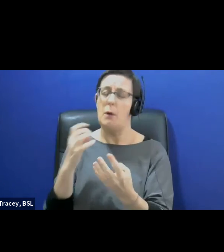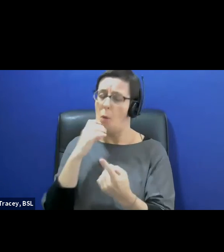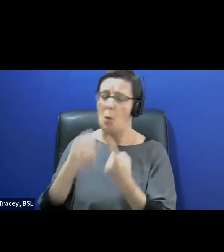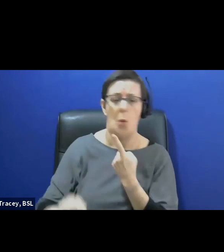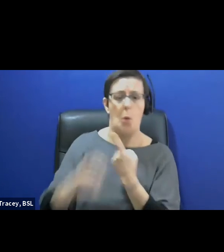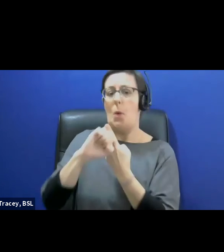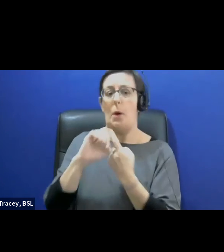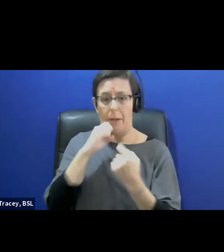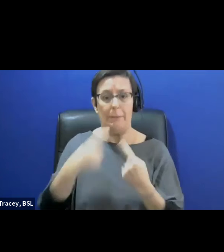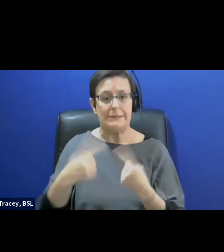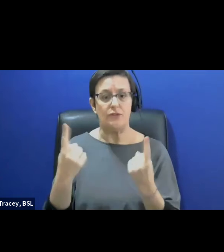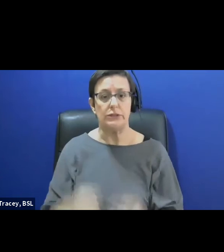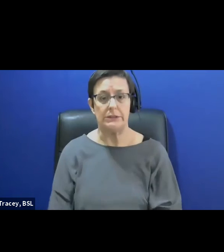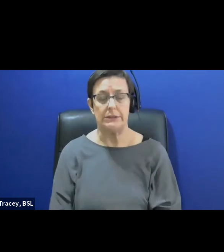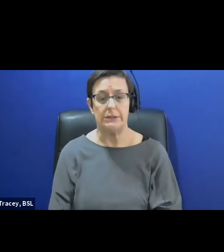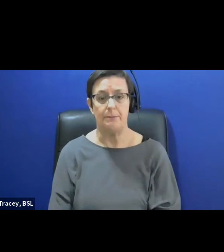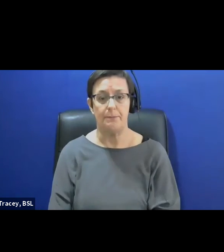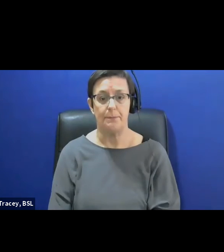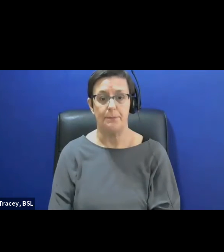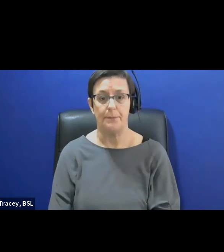makes it very relevant as well.